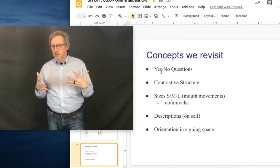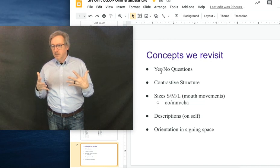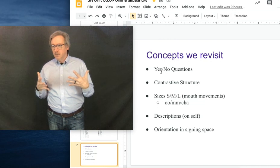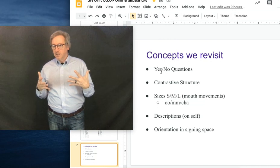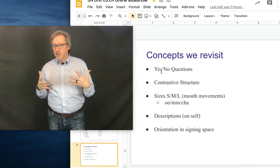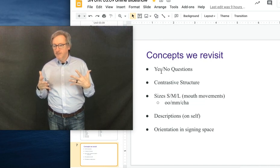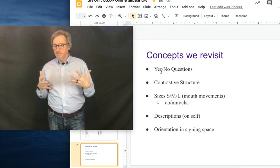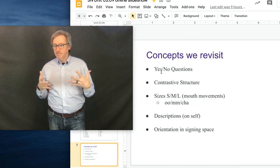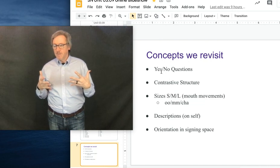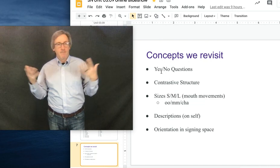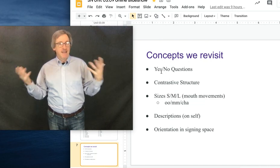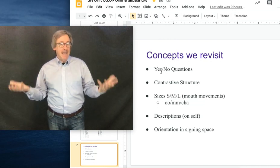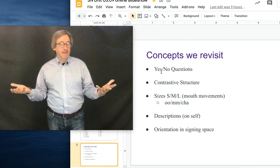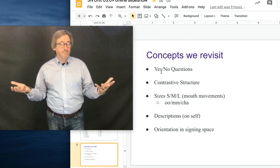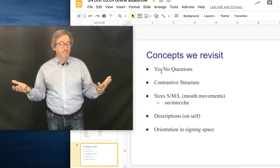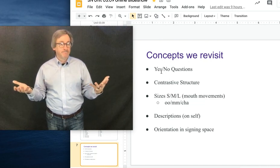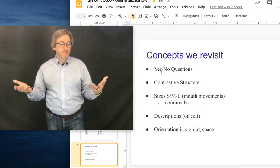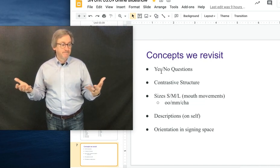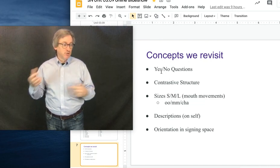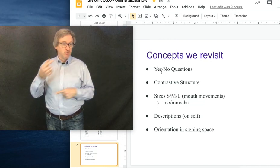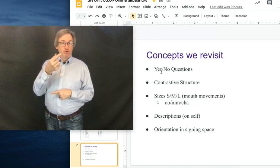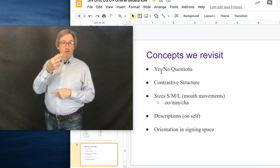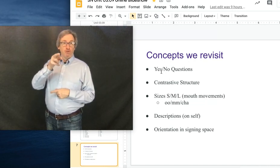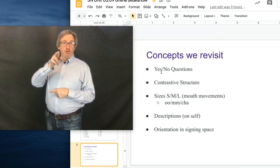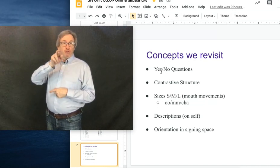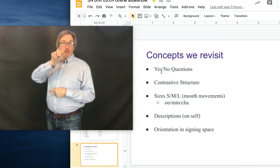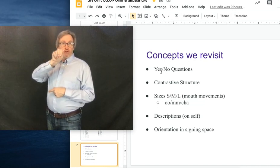on my cat.